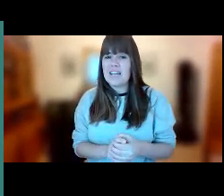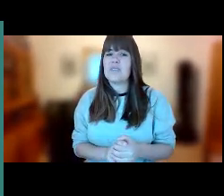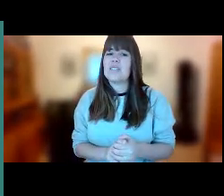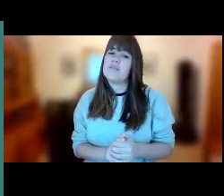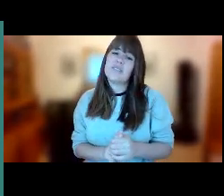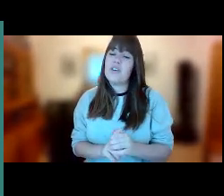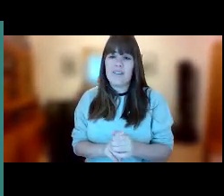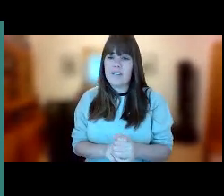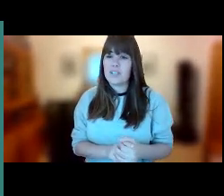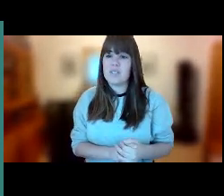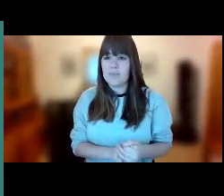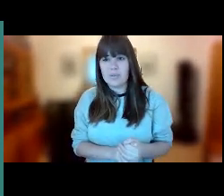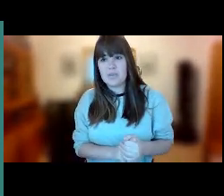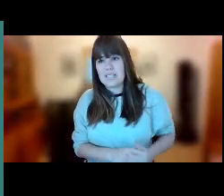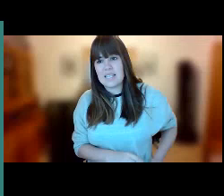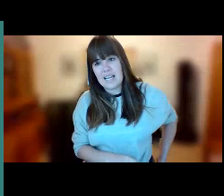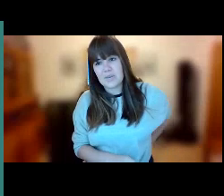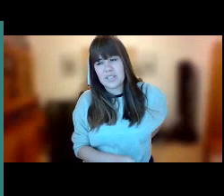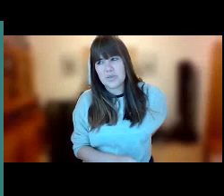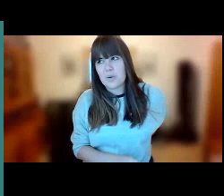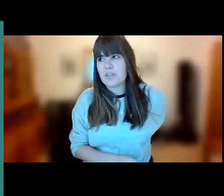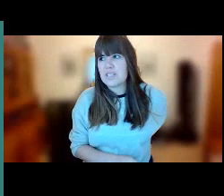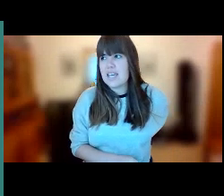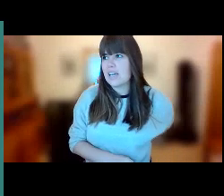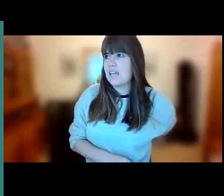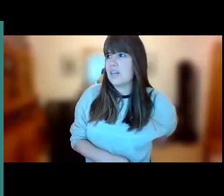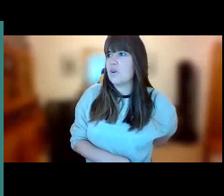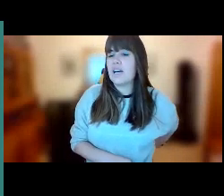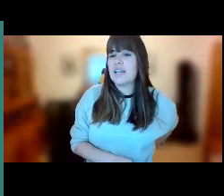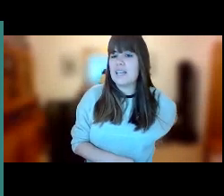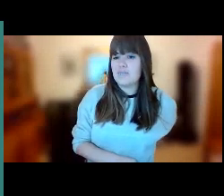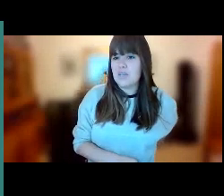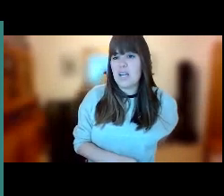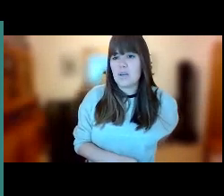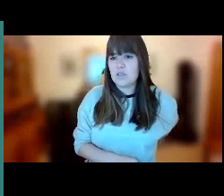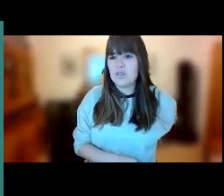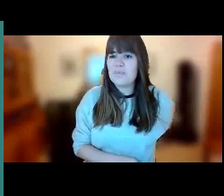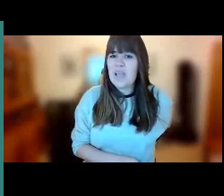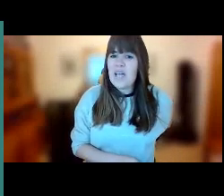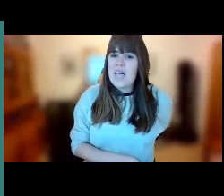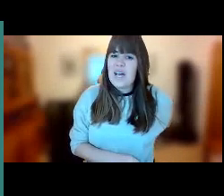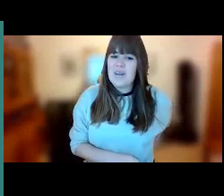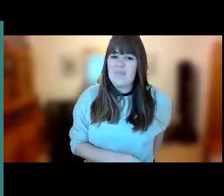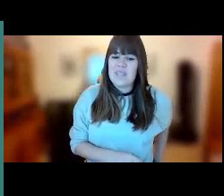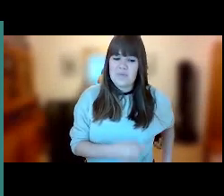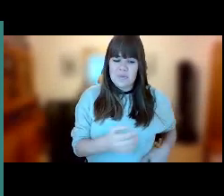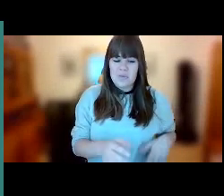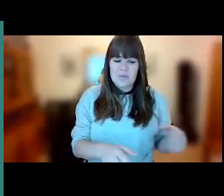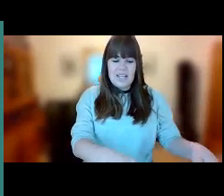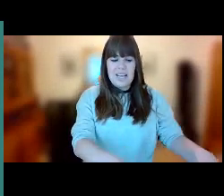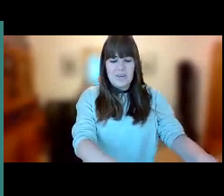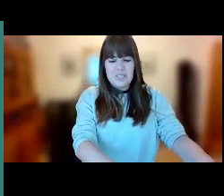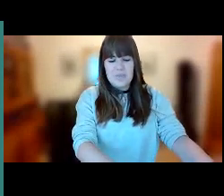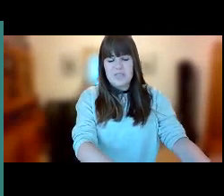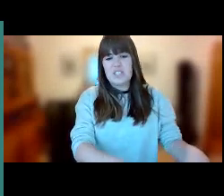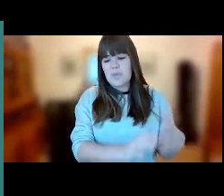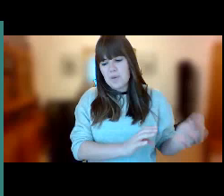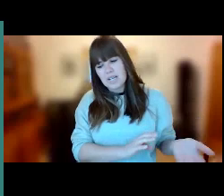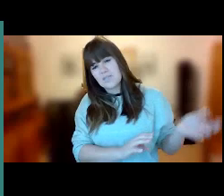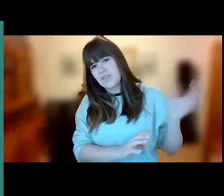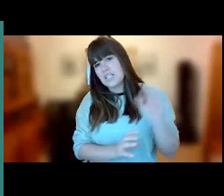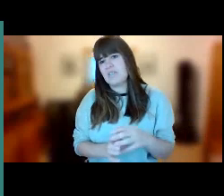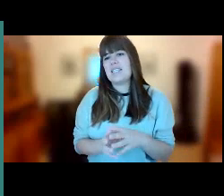And it was so varied across the board as to the language. We were critiquing an online e-learning module. So we were talking about the language and